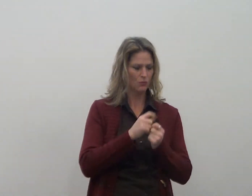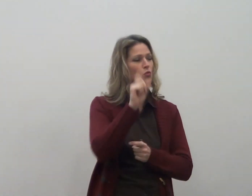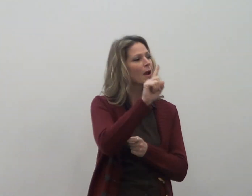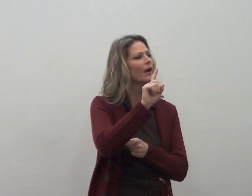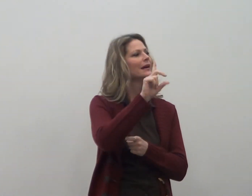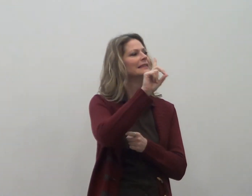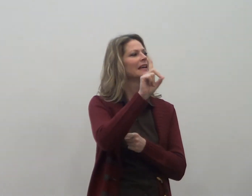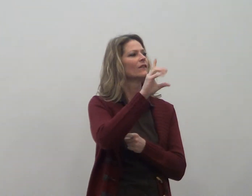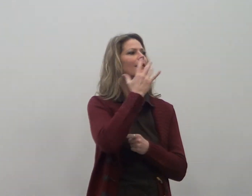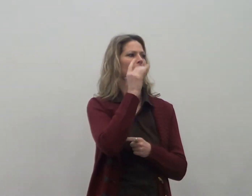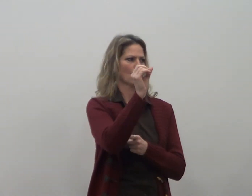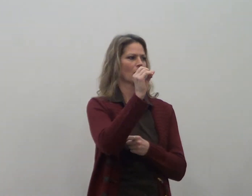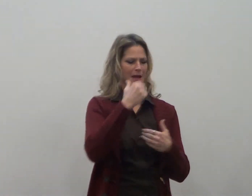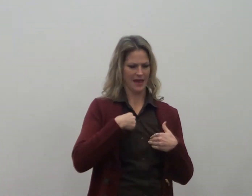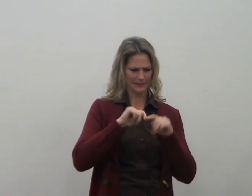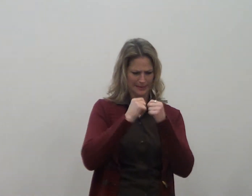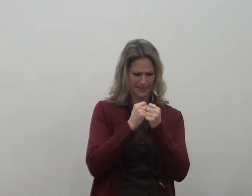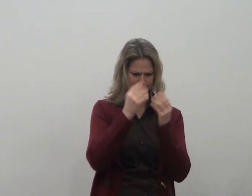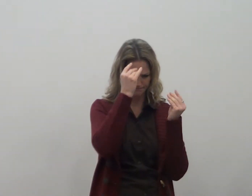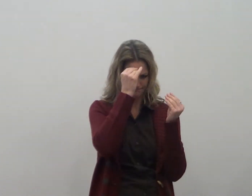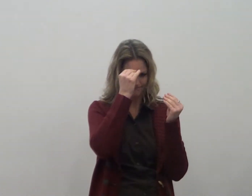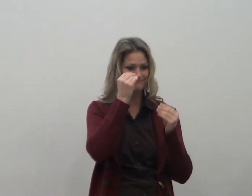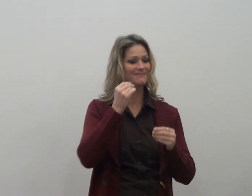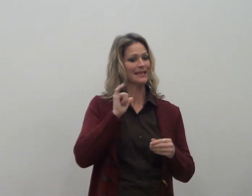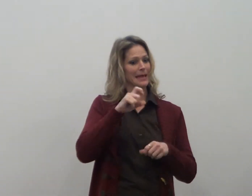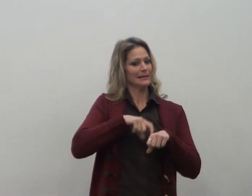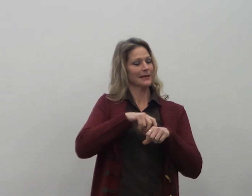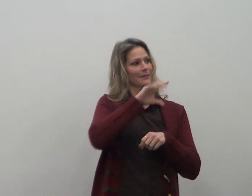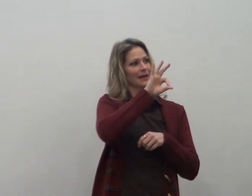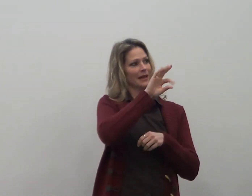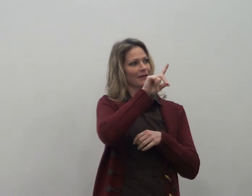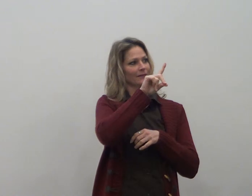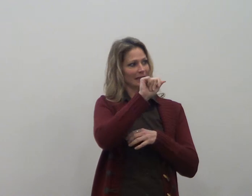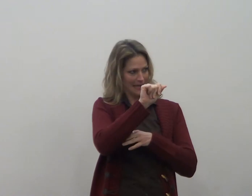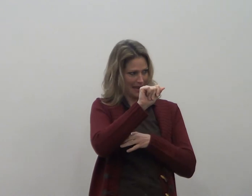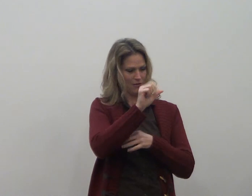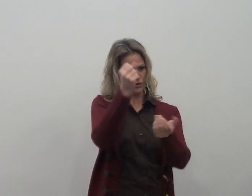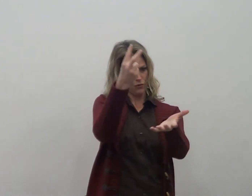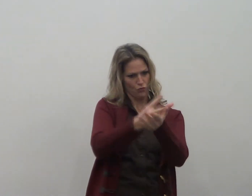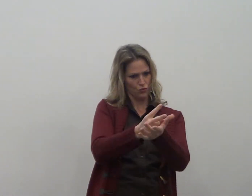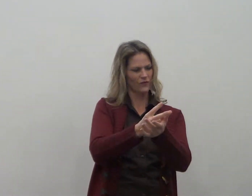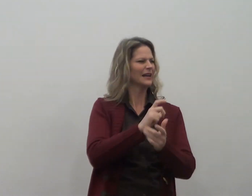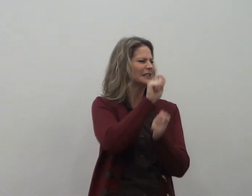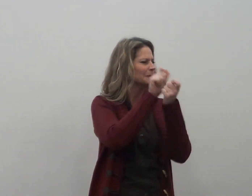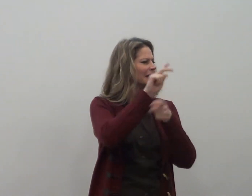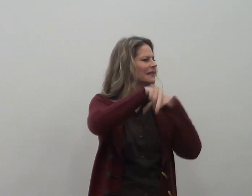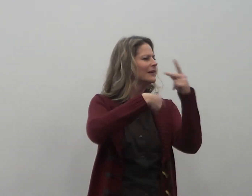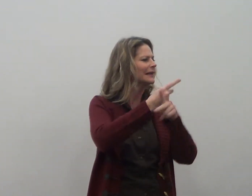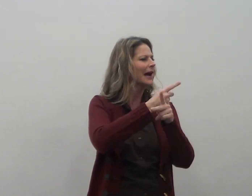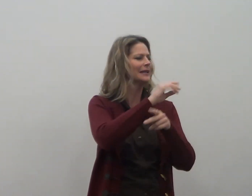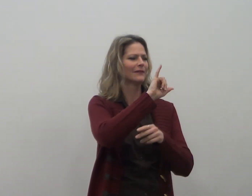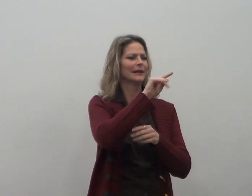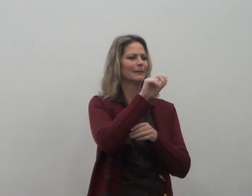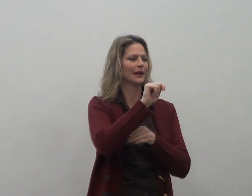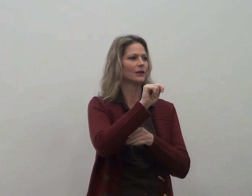Colorado. The FDA approved the 3M House implant for adults at the time, but adults